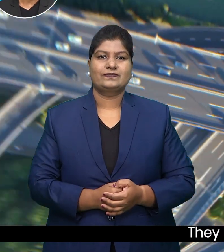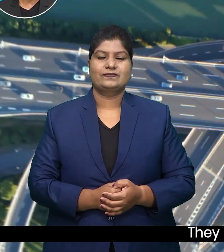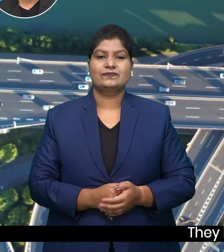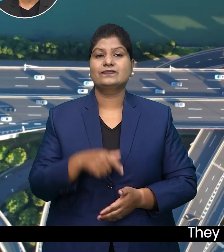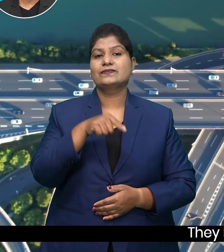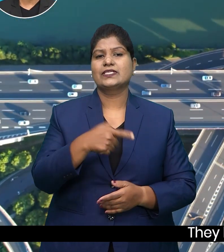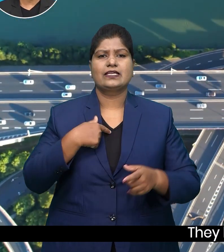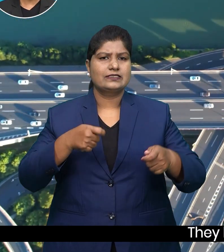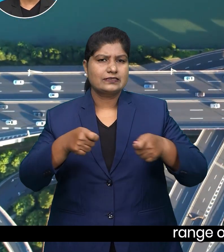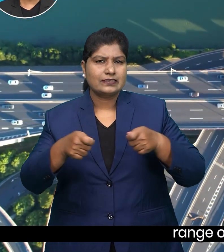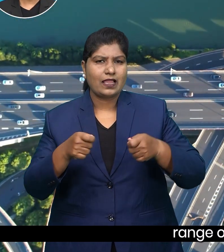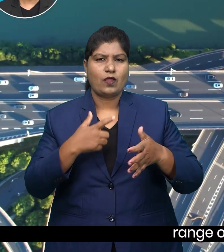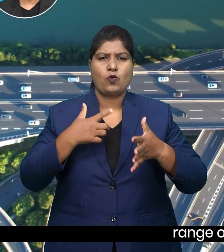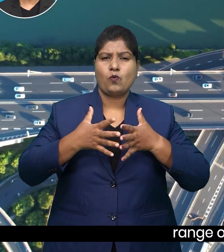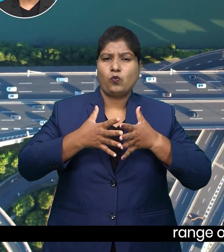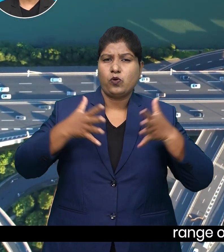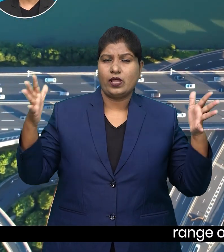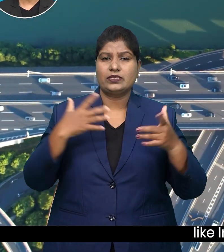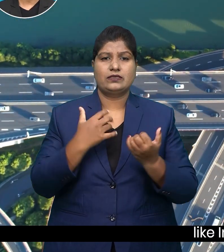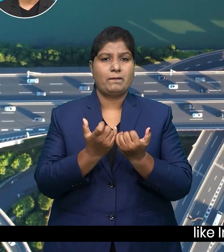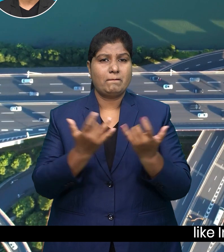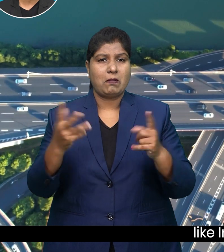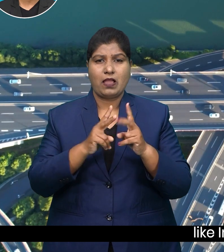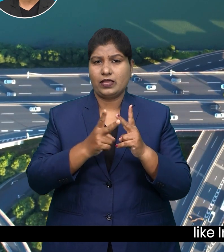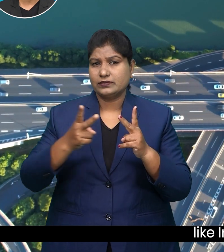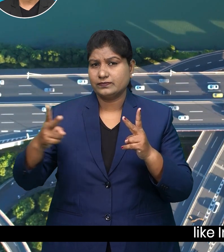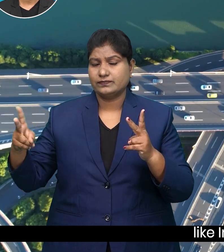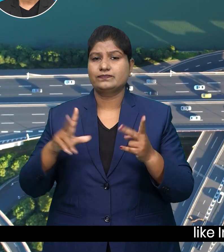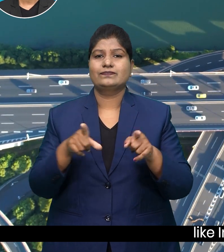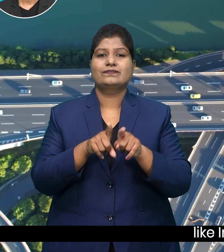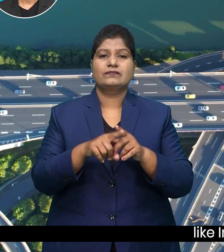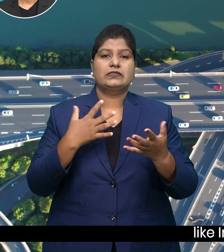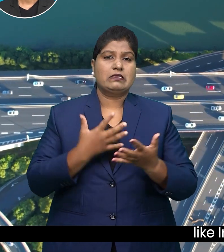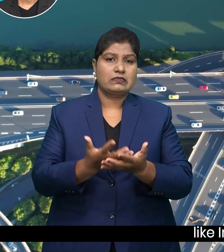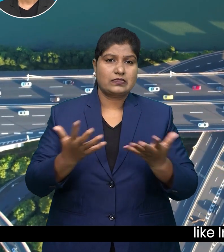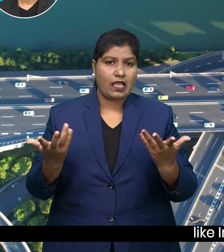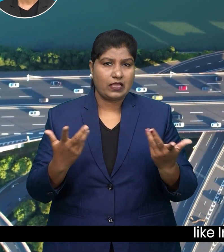They handle a wide range of responsibilities like infrastructure,